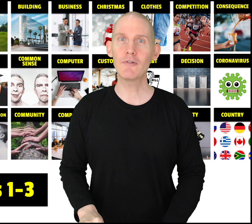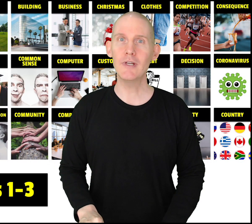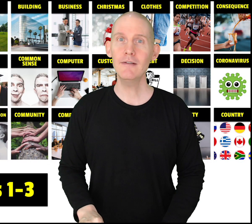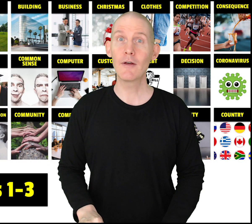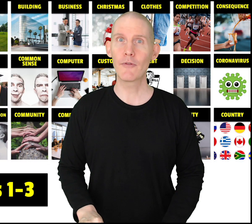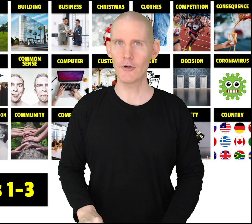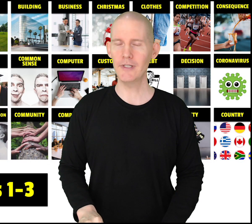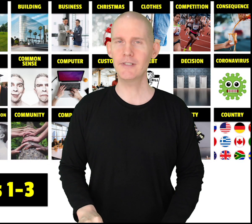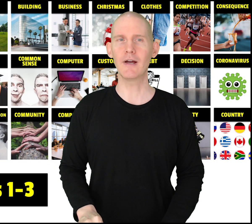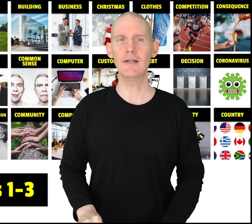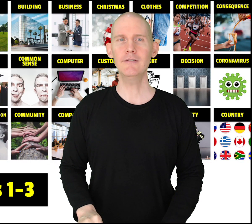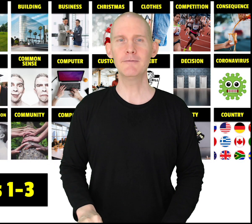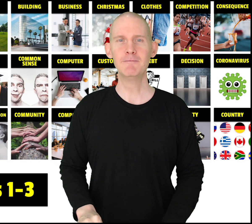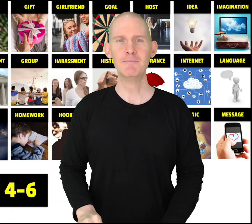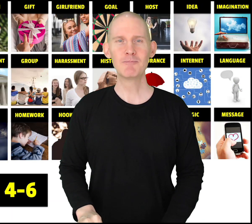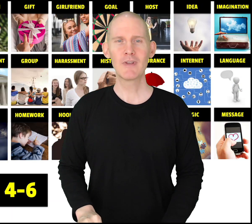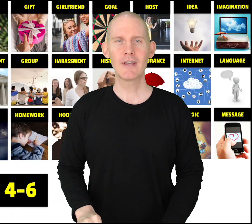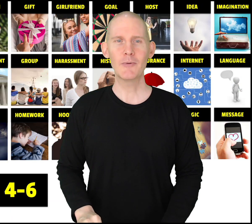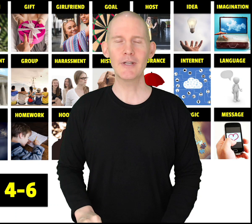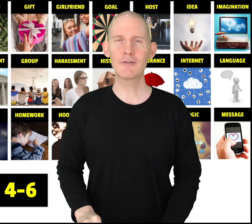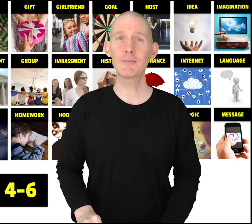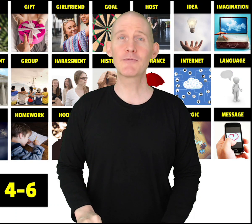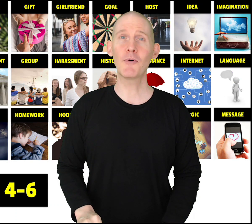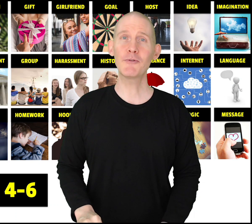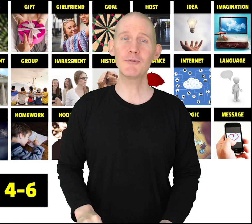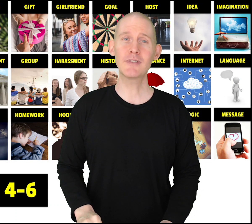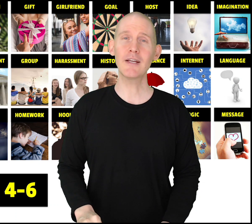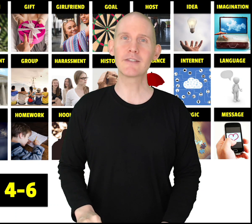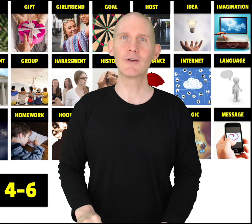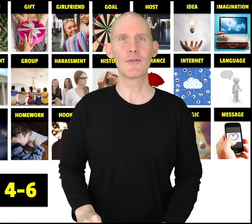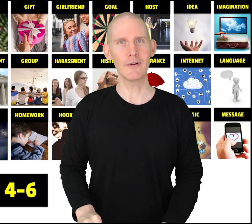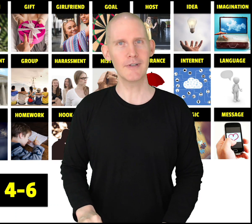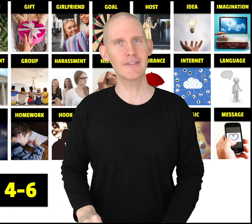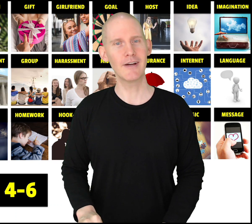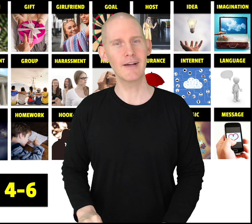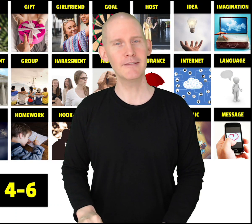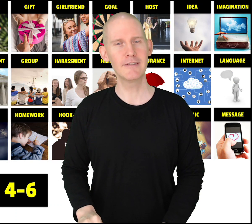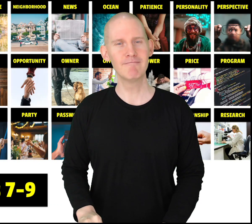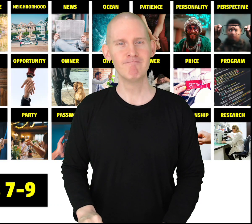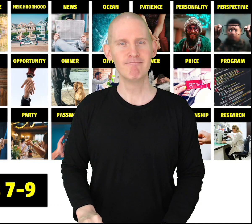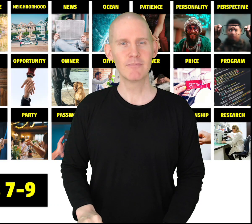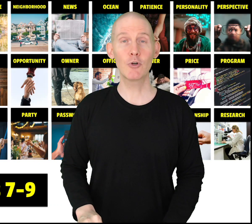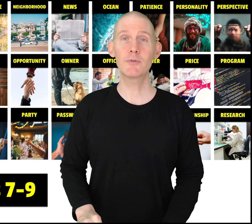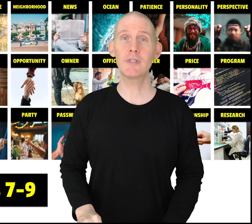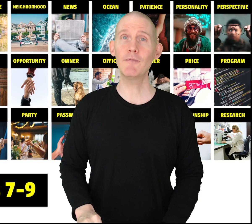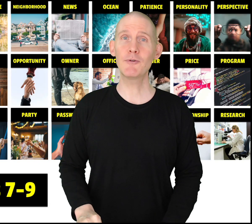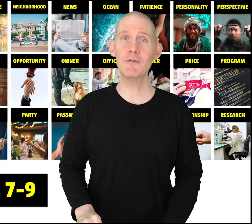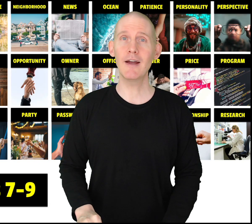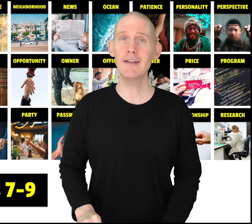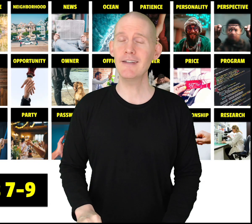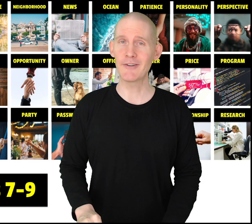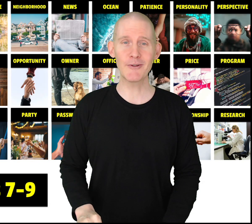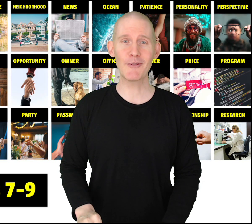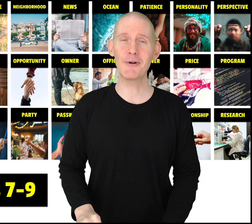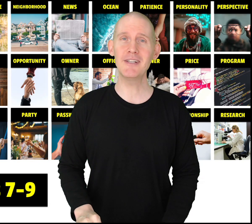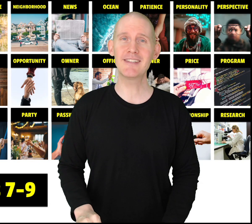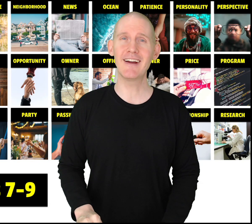3, 30 signs. We did groups 4 through 6, 30 signs. Groups 7 through 9, another 30